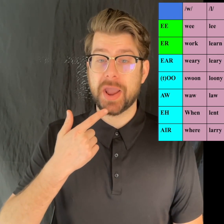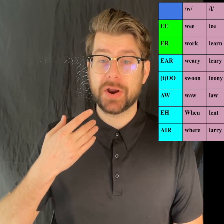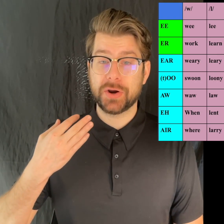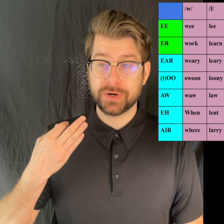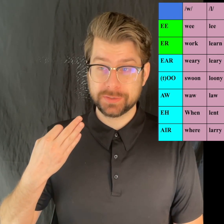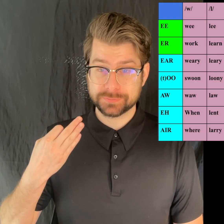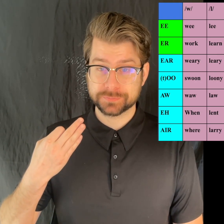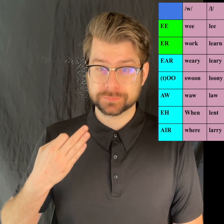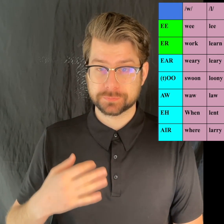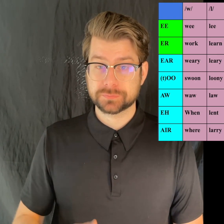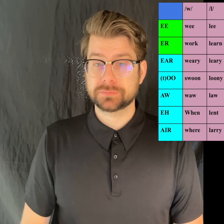where,